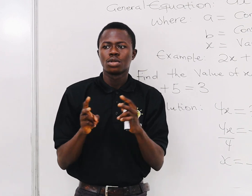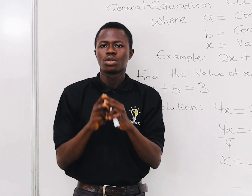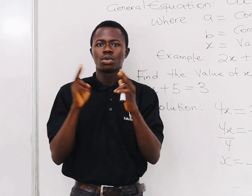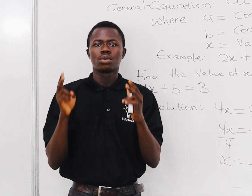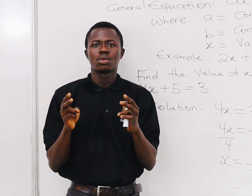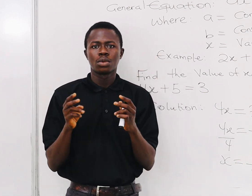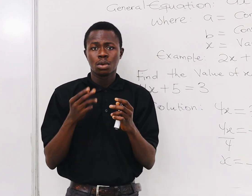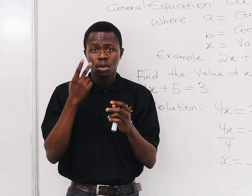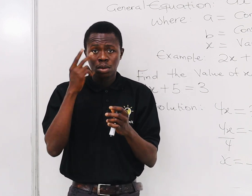So